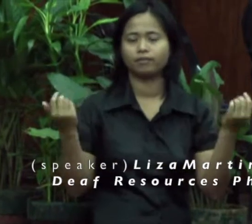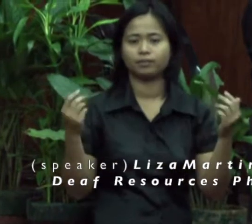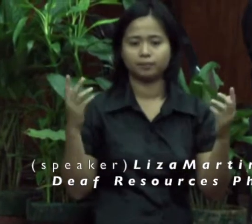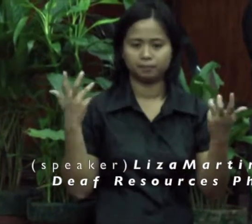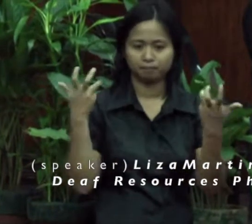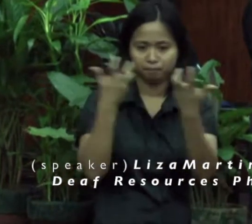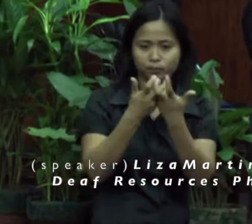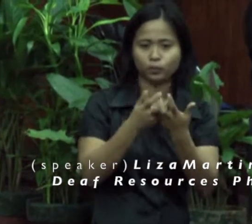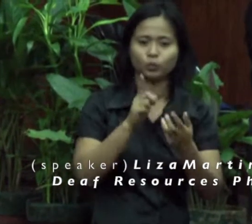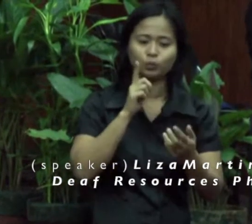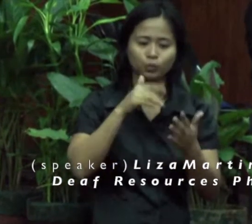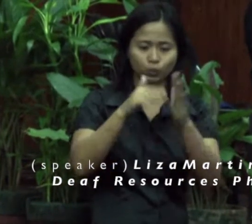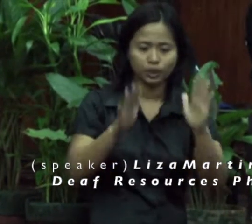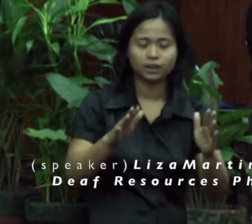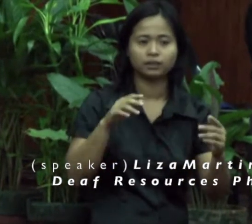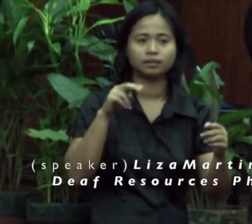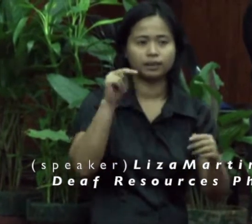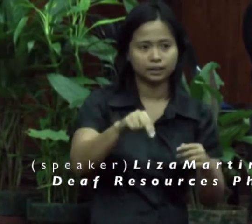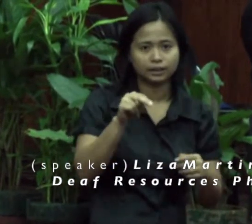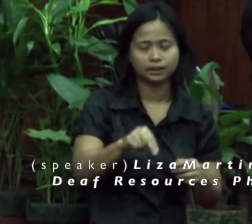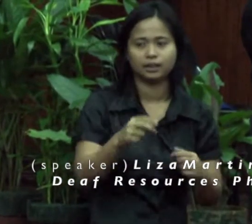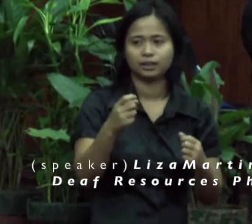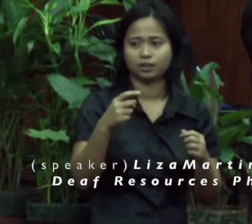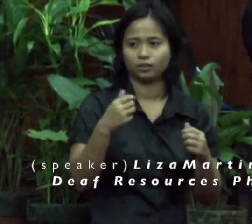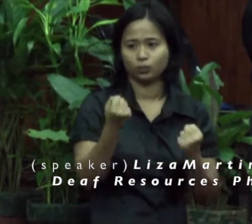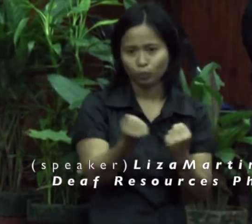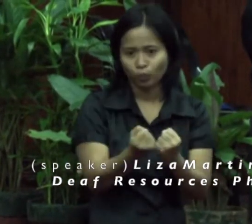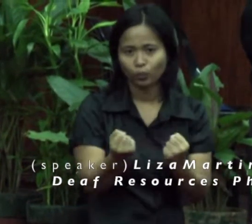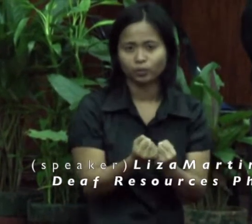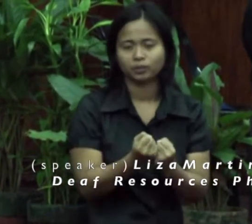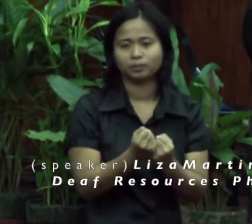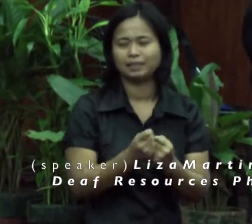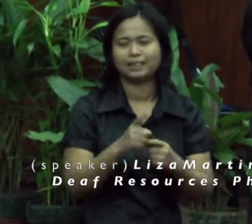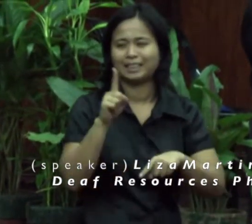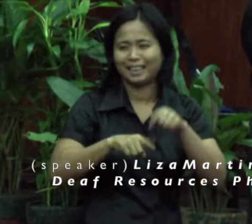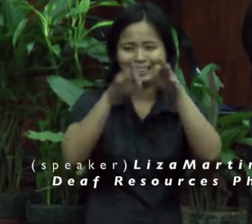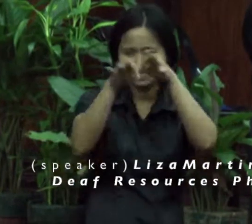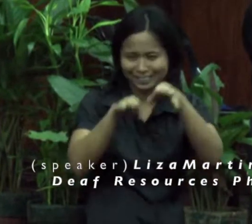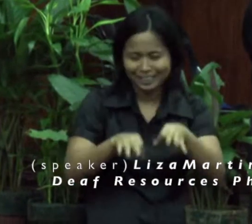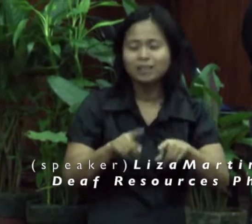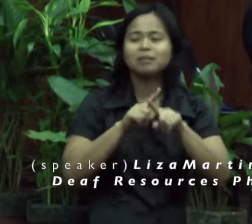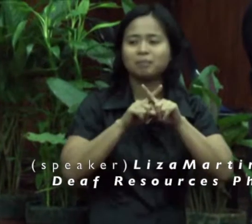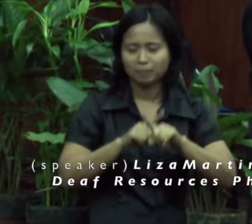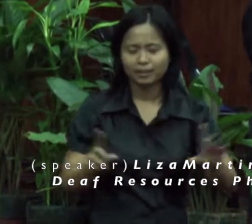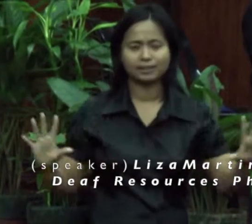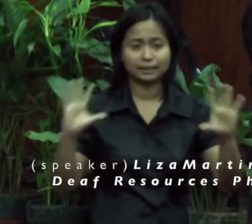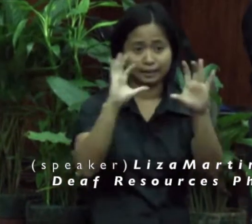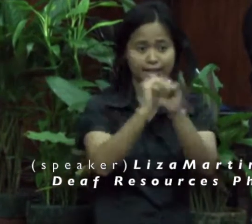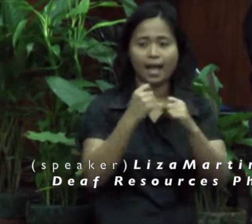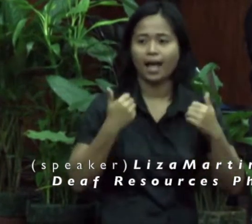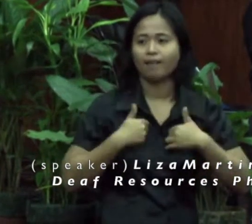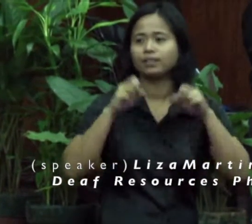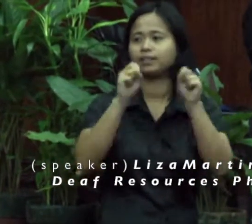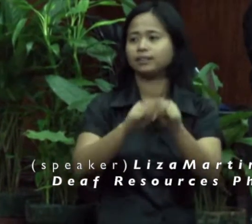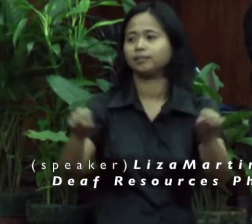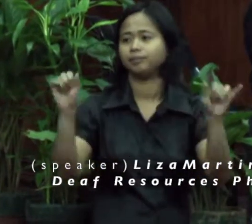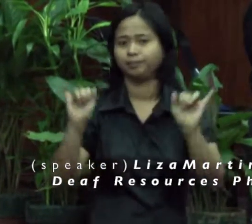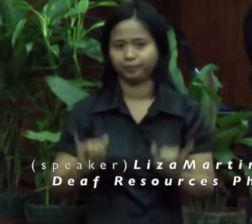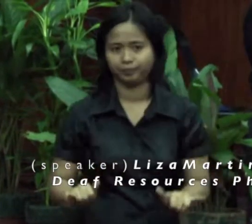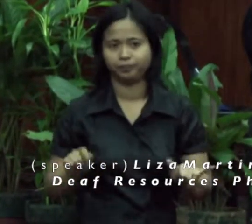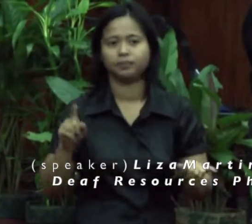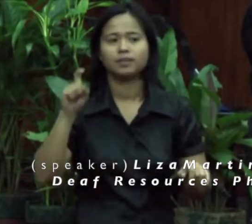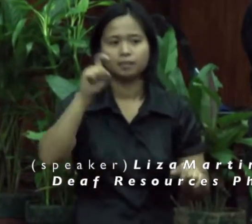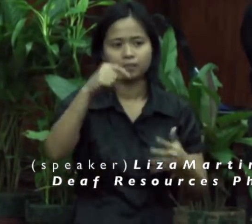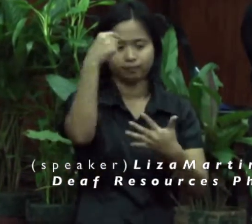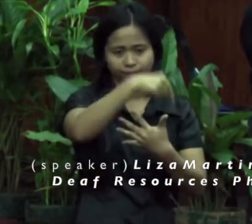and individual support. I don't have the time to explain all of that, but the key is that there is a system which will